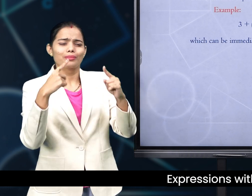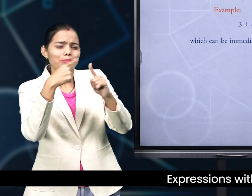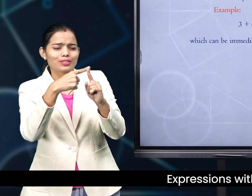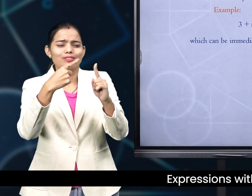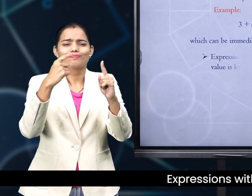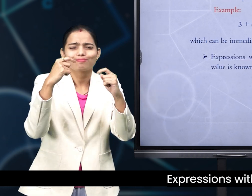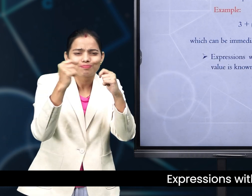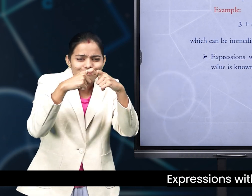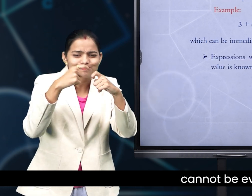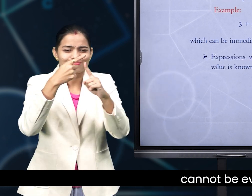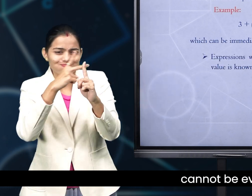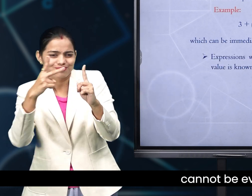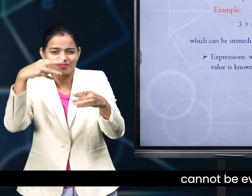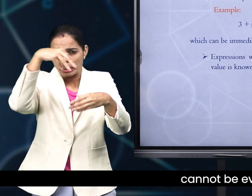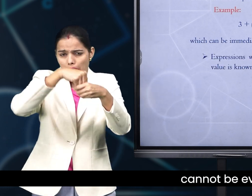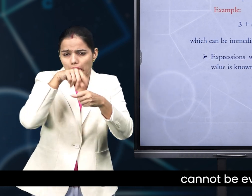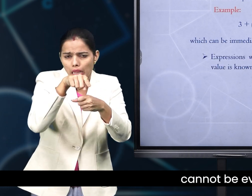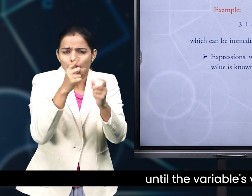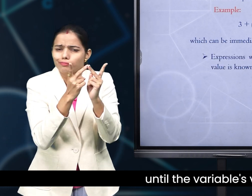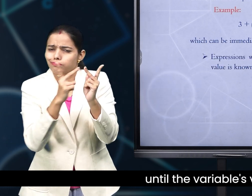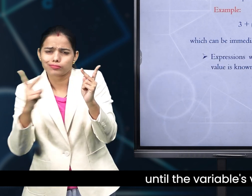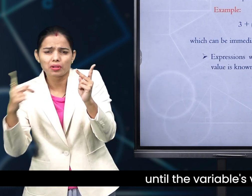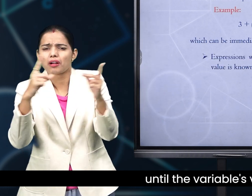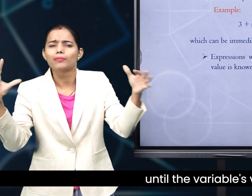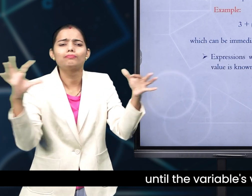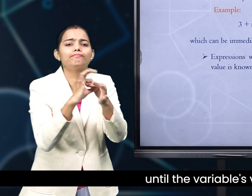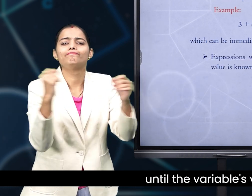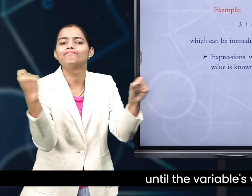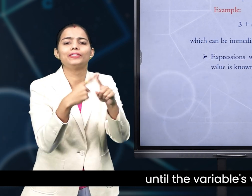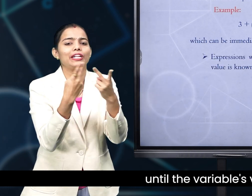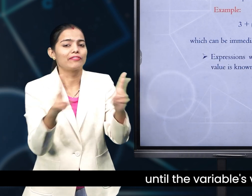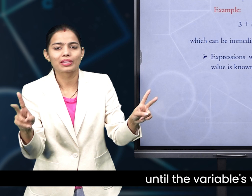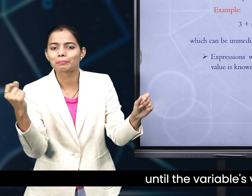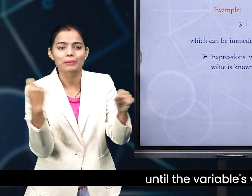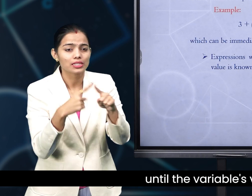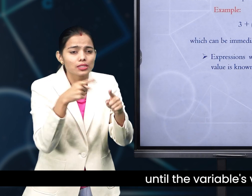Expressions with variables cannot be evaluated until the variable's value is known.